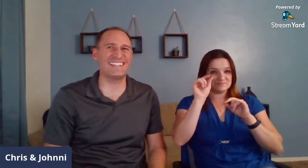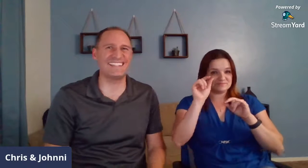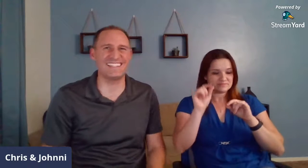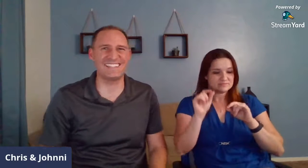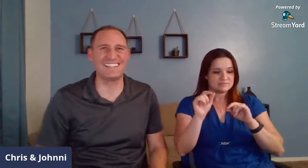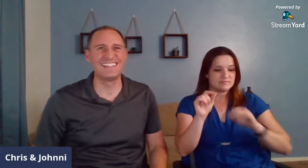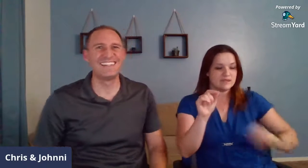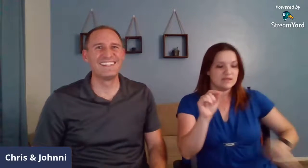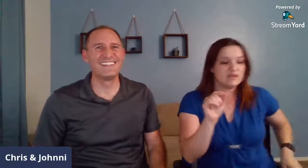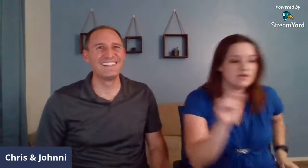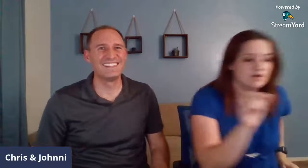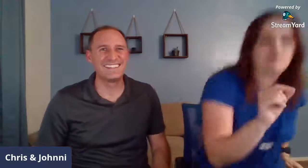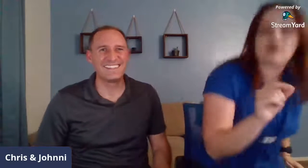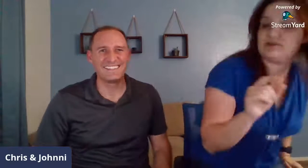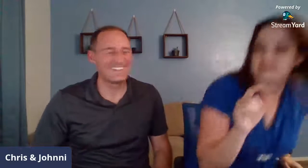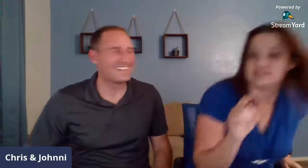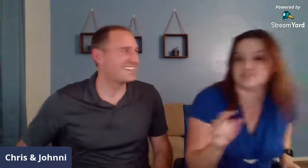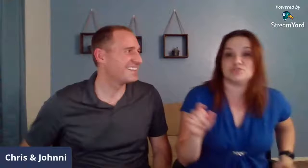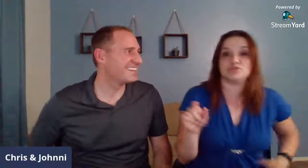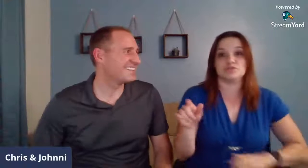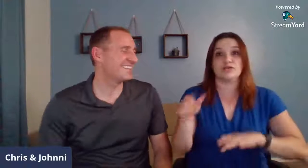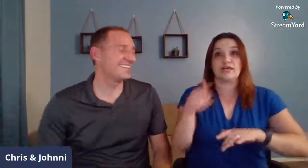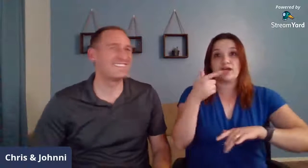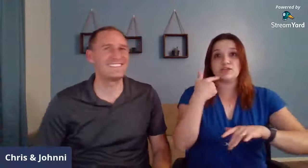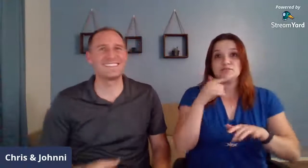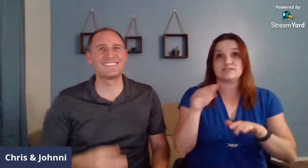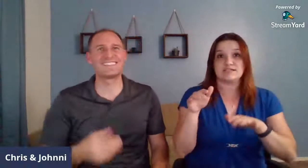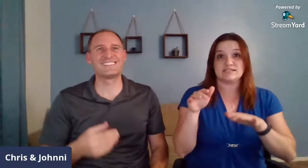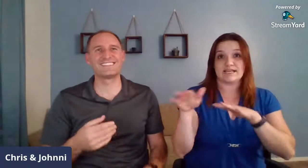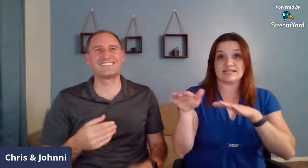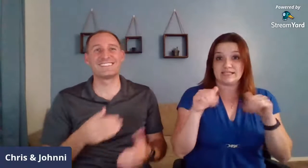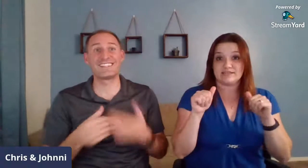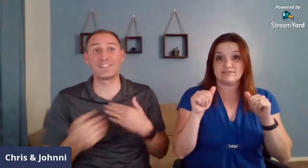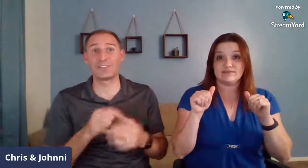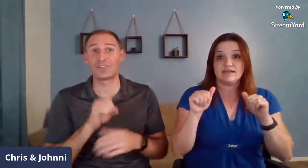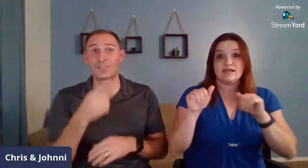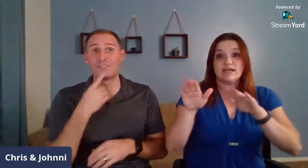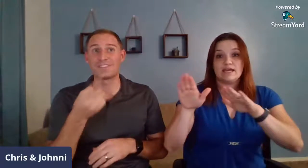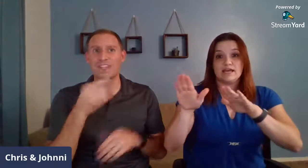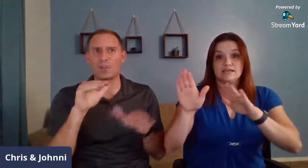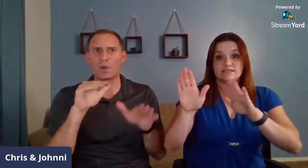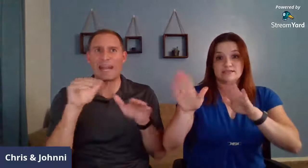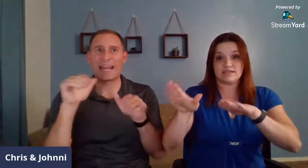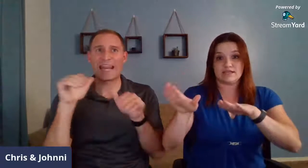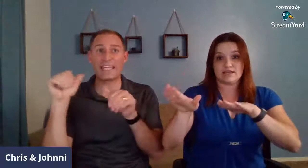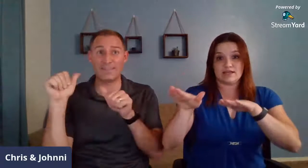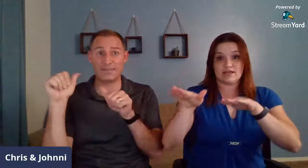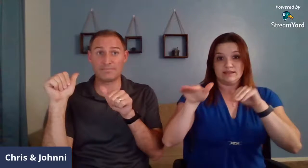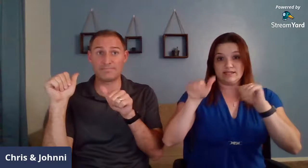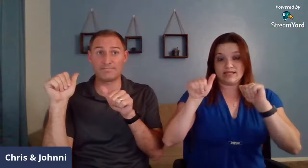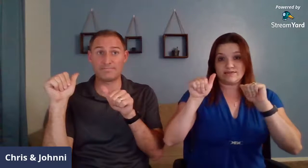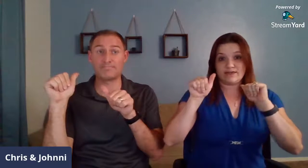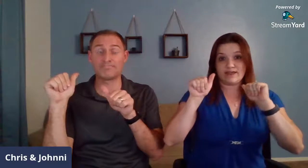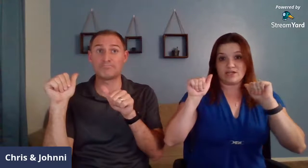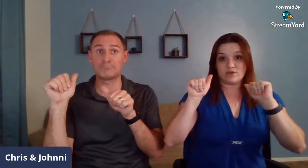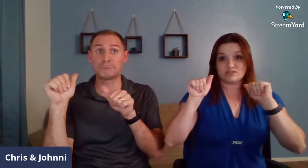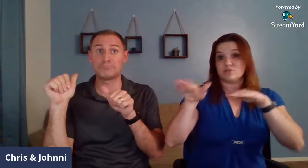like well, because it's true. So like how you said to like leave, it's leave and then it goes into